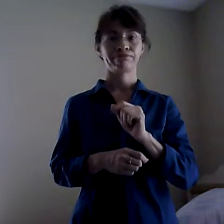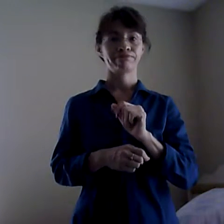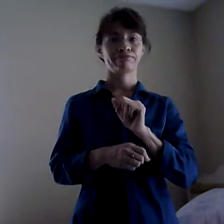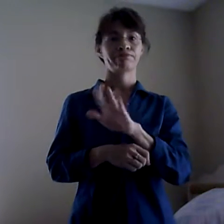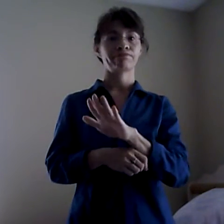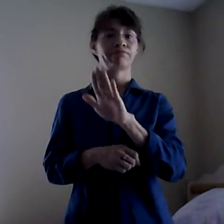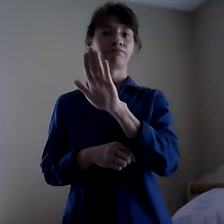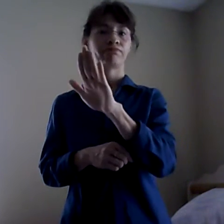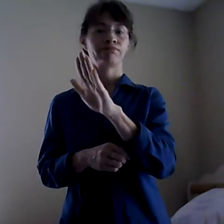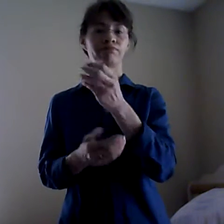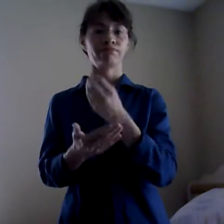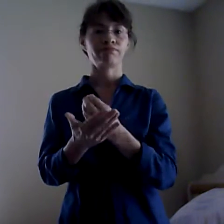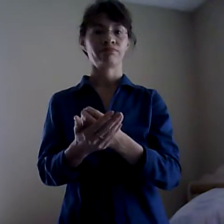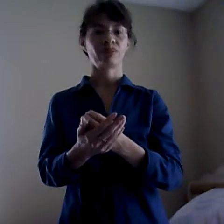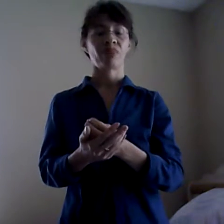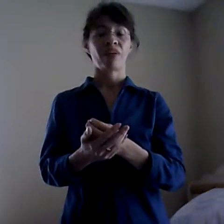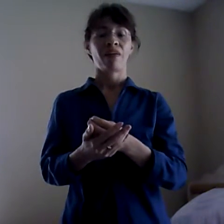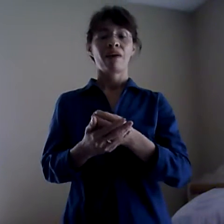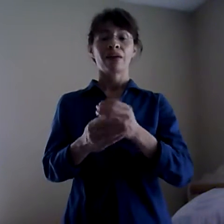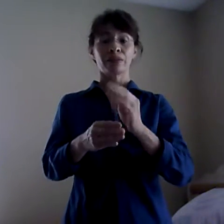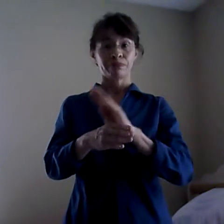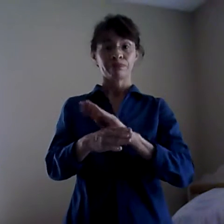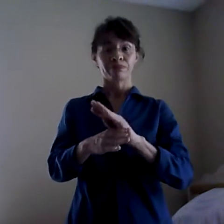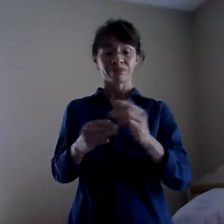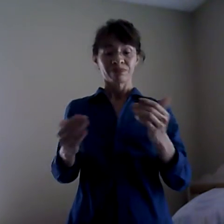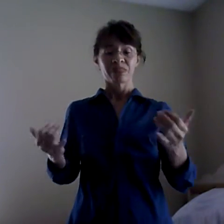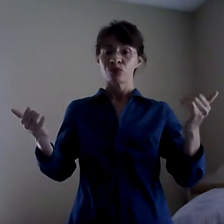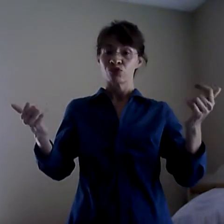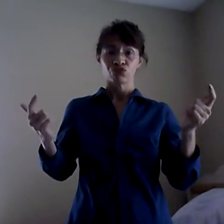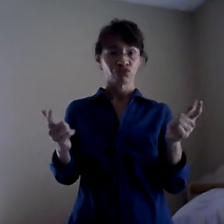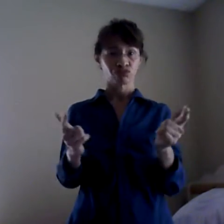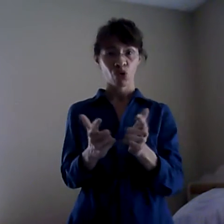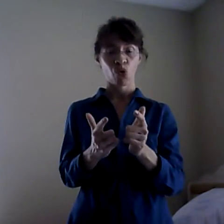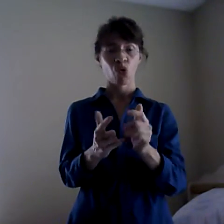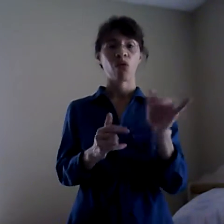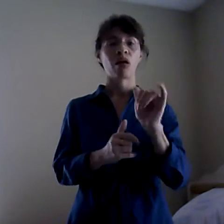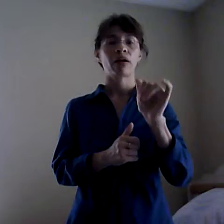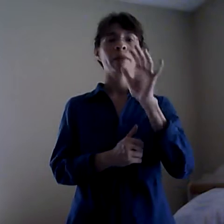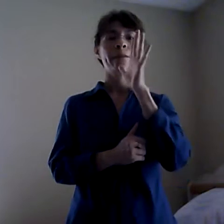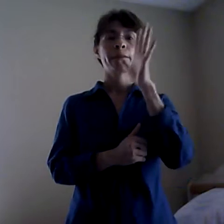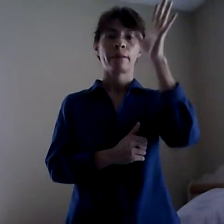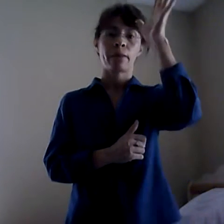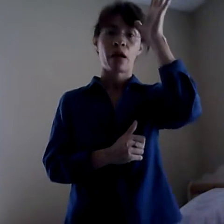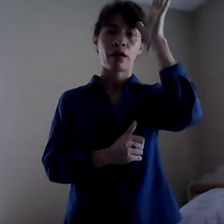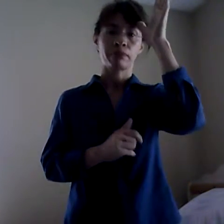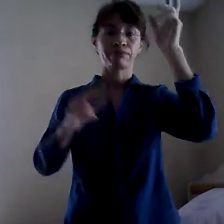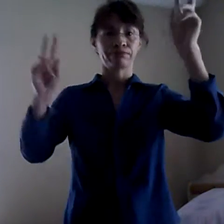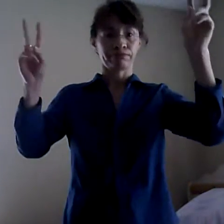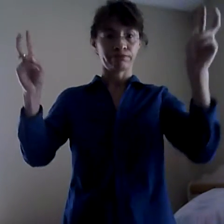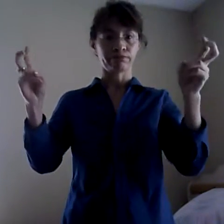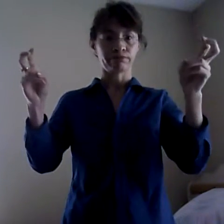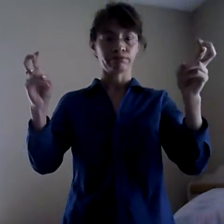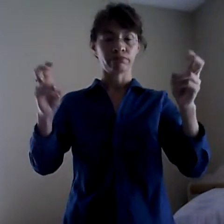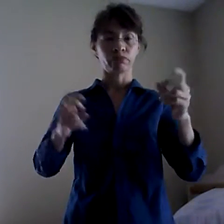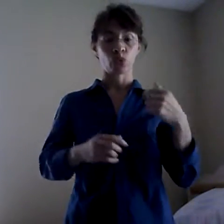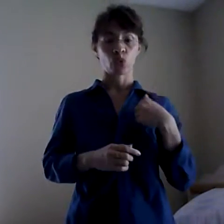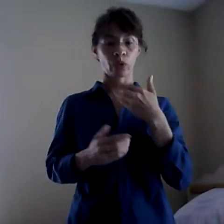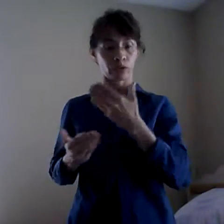pop shop, so it won't matter. We do offer benefits, but it won't roll over to your pay if you don't take